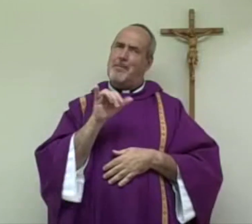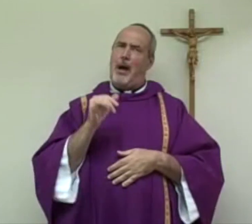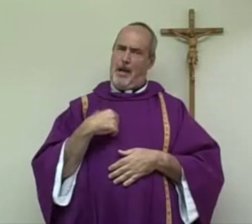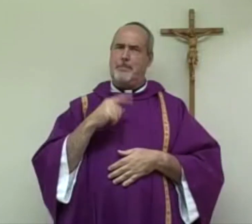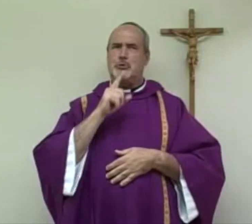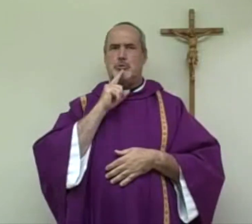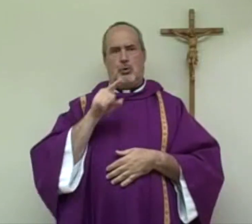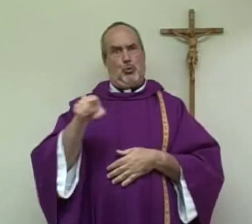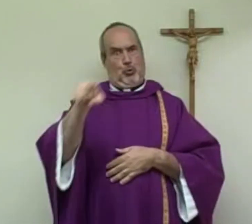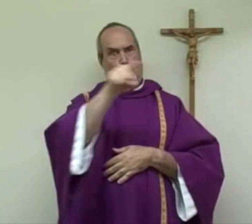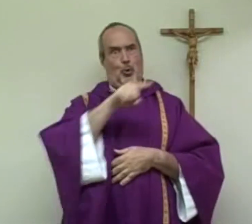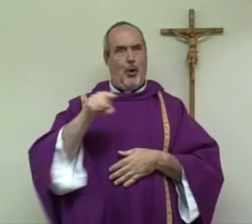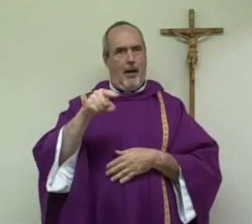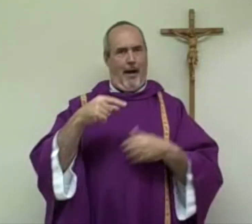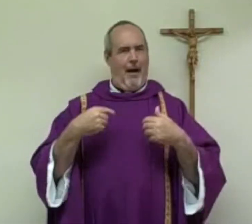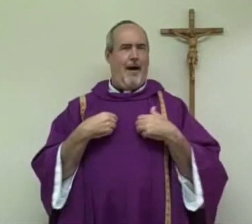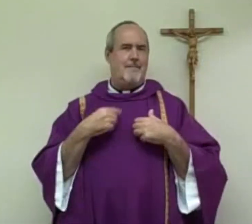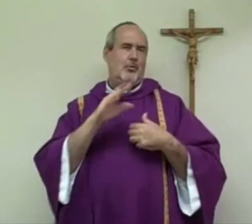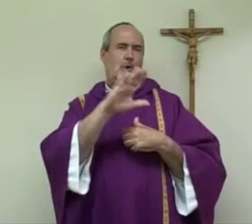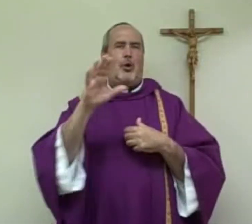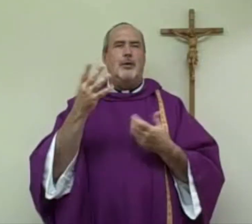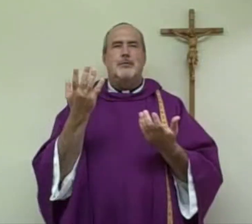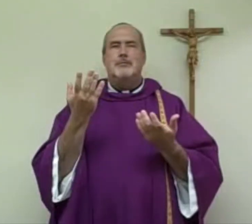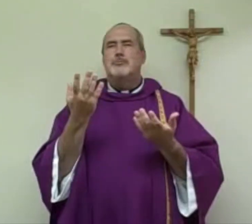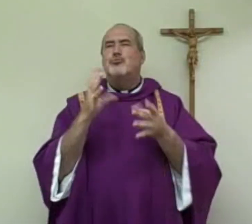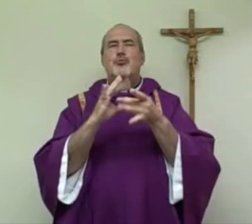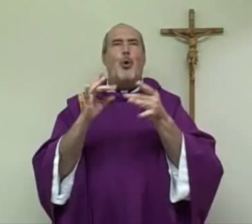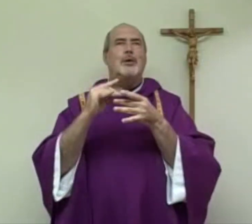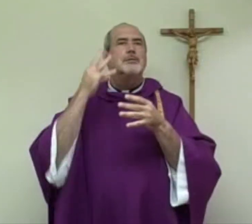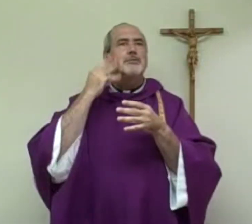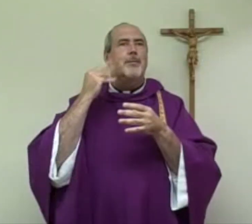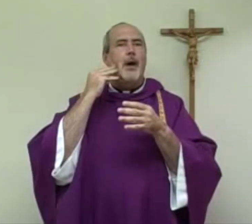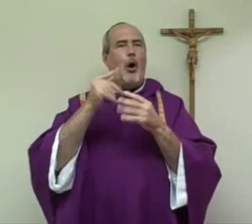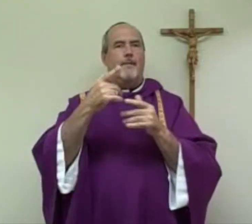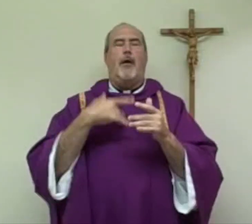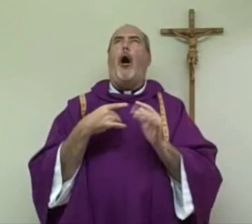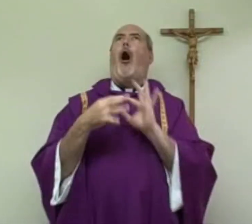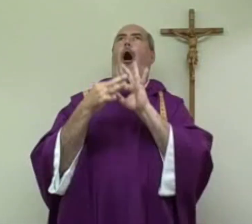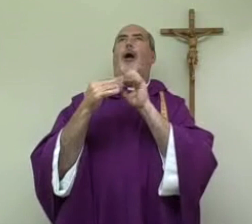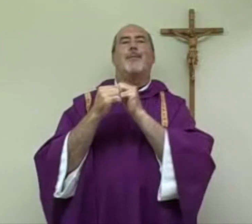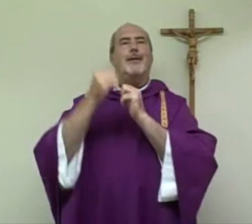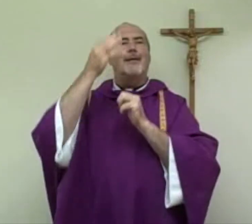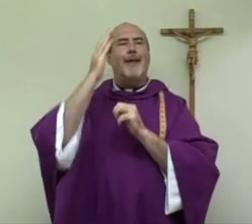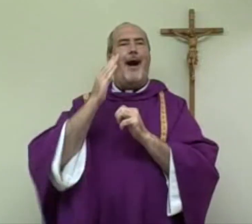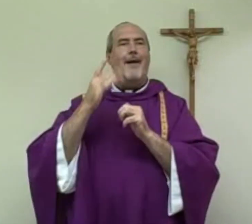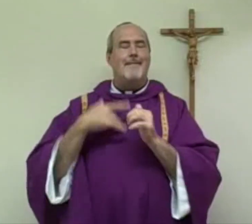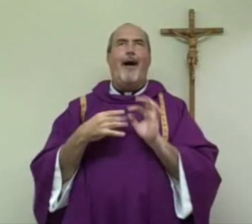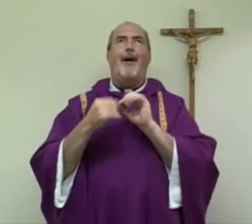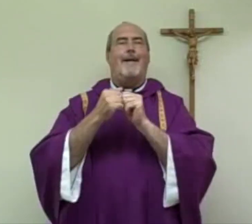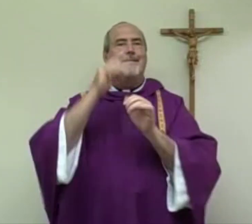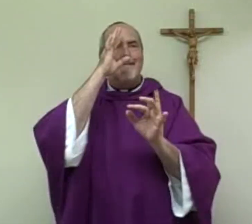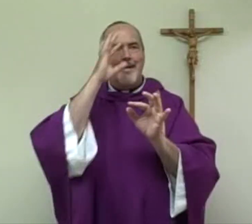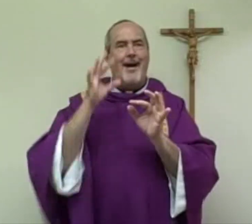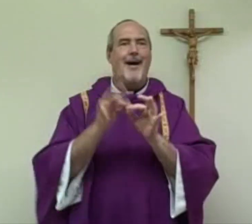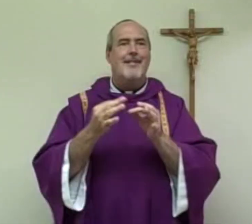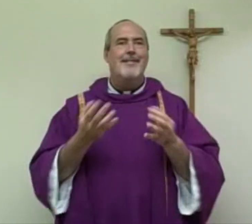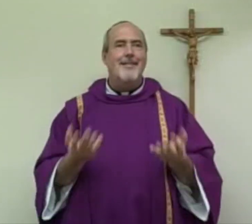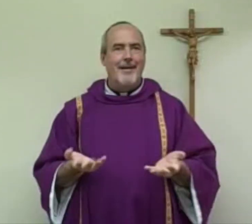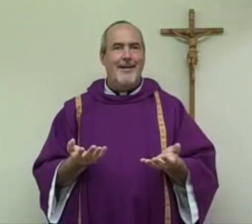faith. And I'm sure each one of you have your own experience or story that relates to God